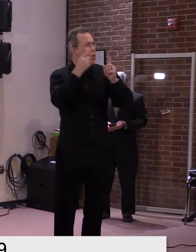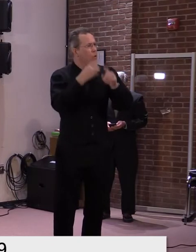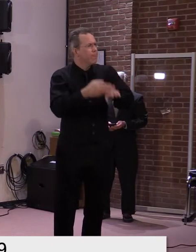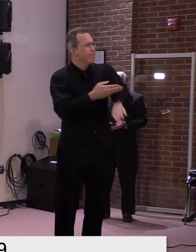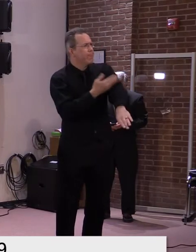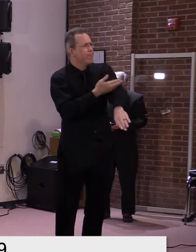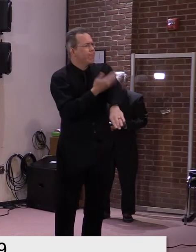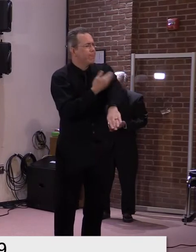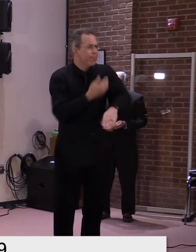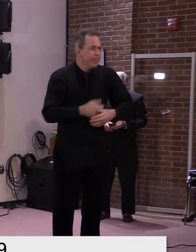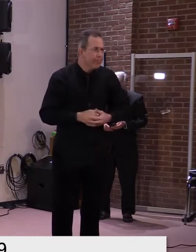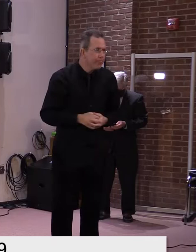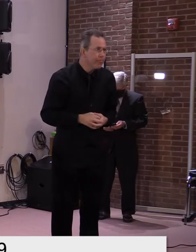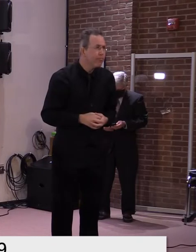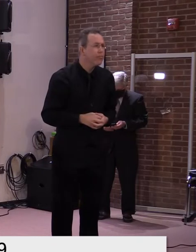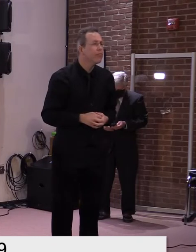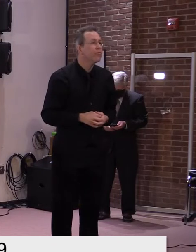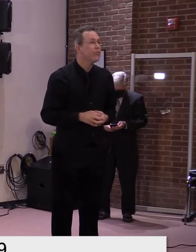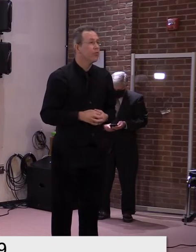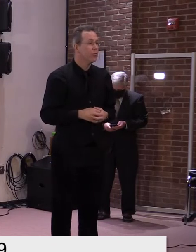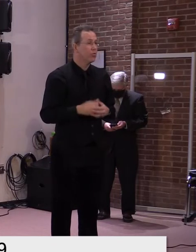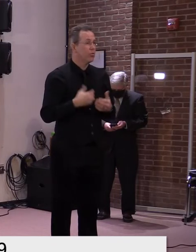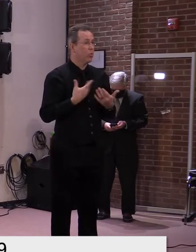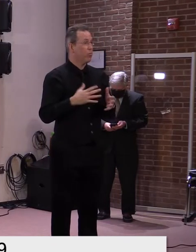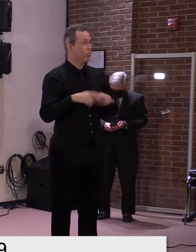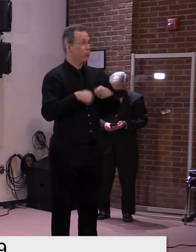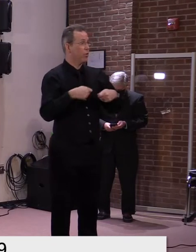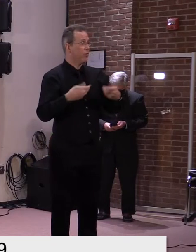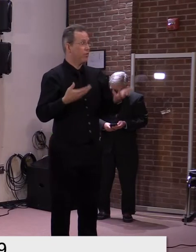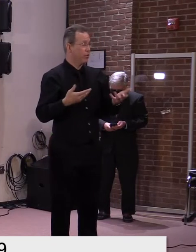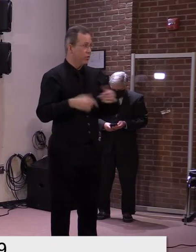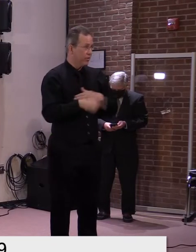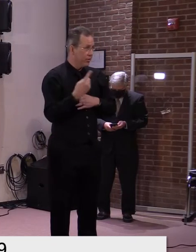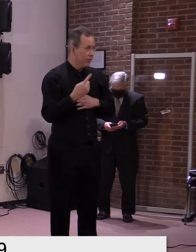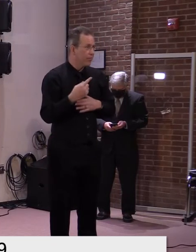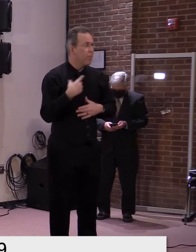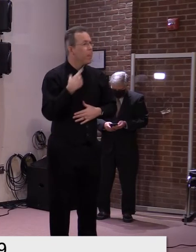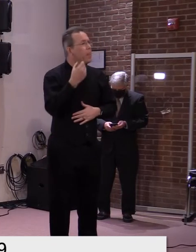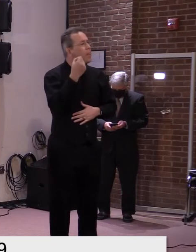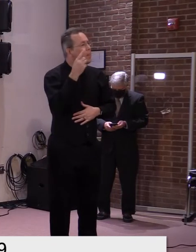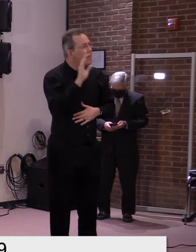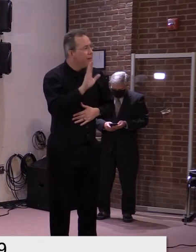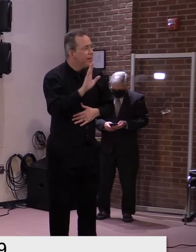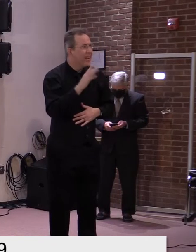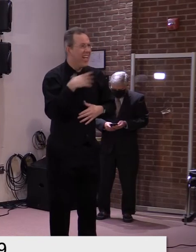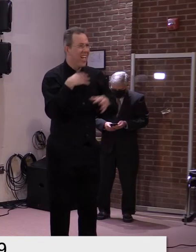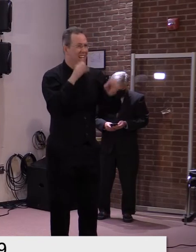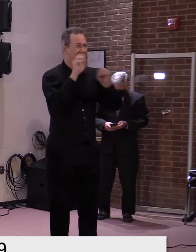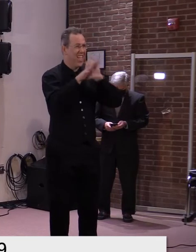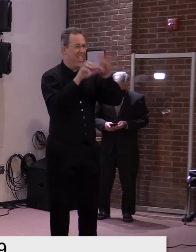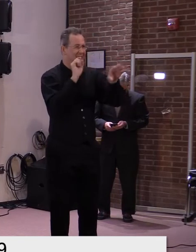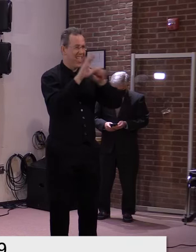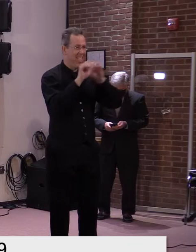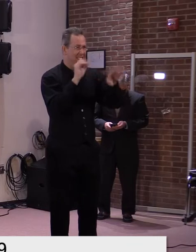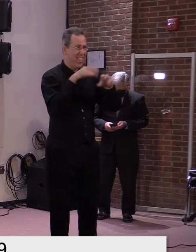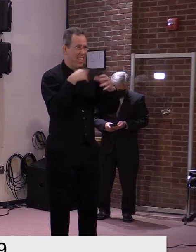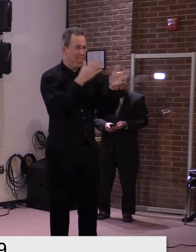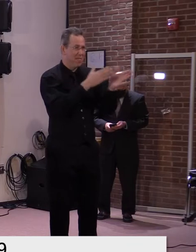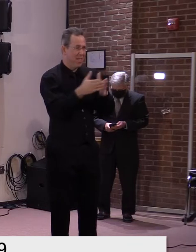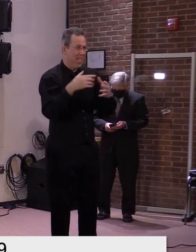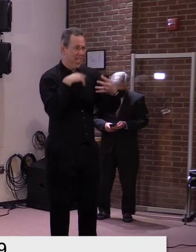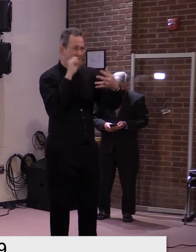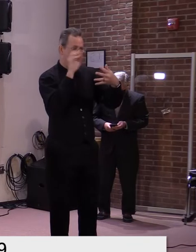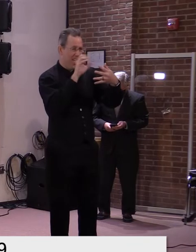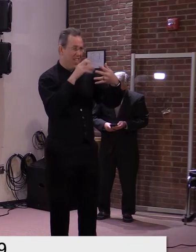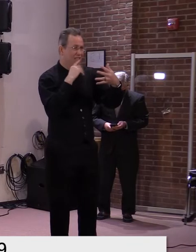here with the acknowledgement again that I have just scratched the surface of the details of the $2.7 billion American